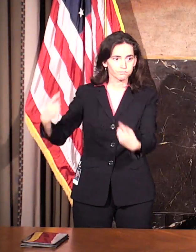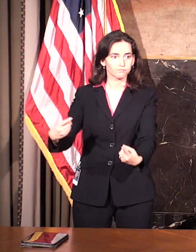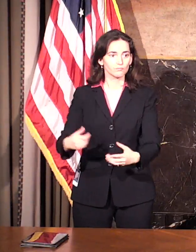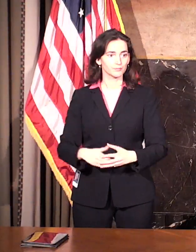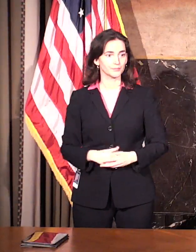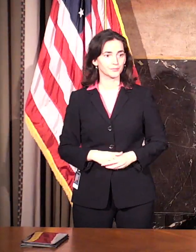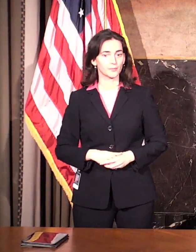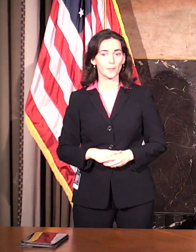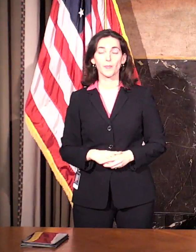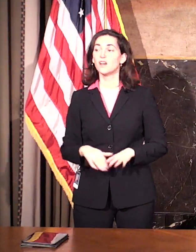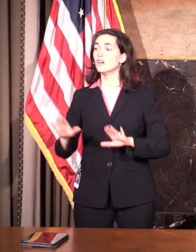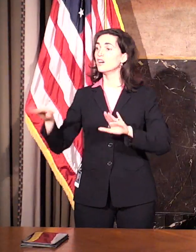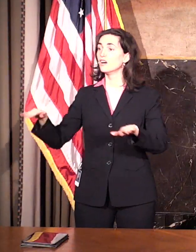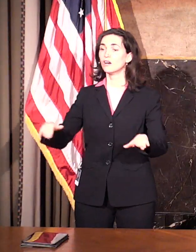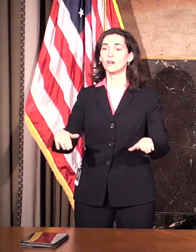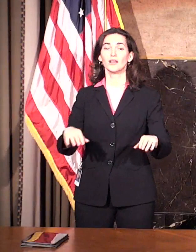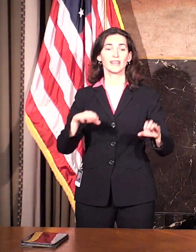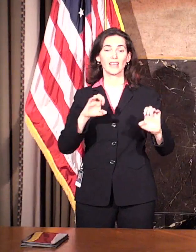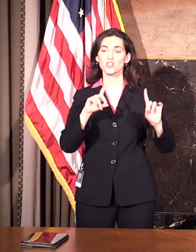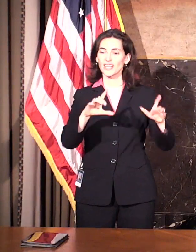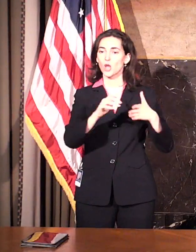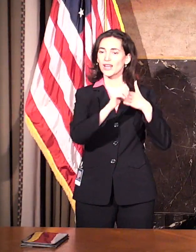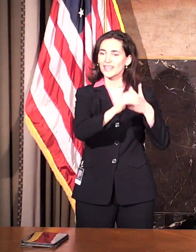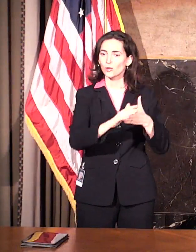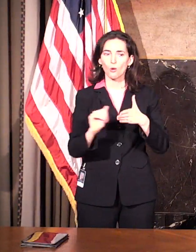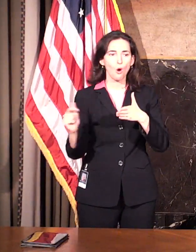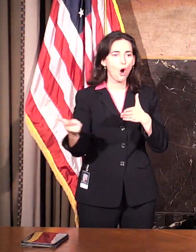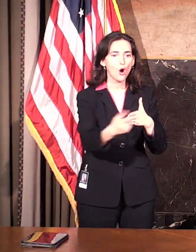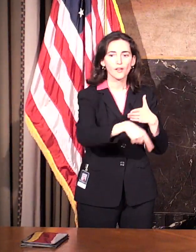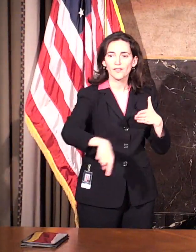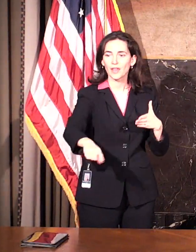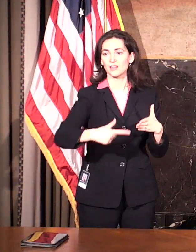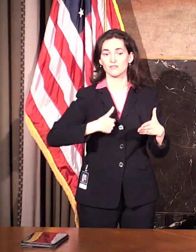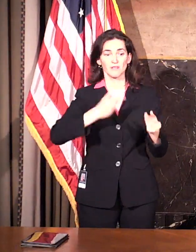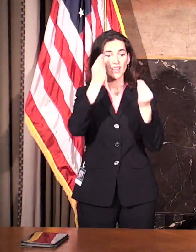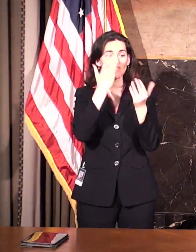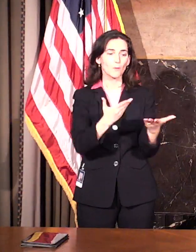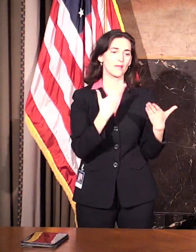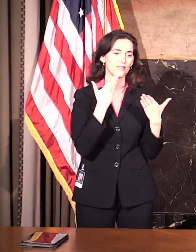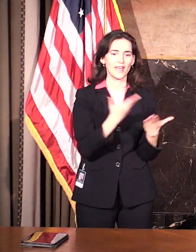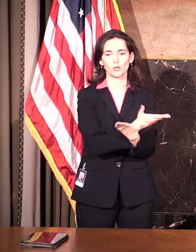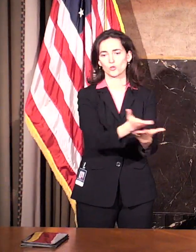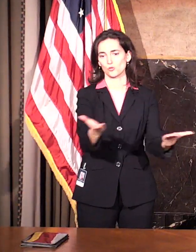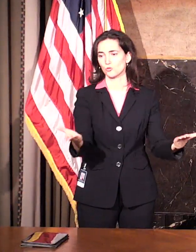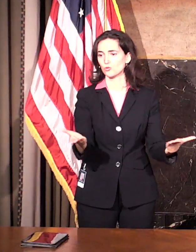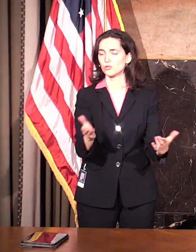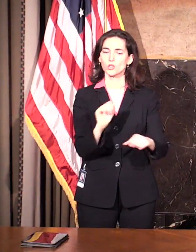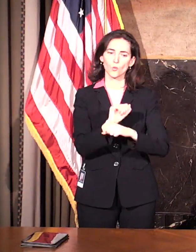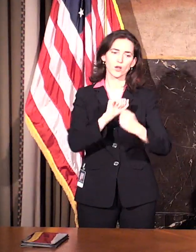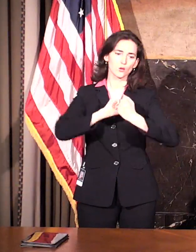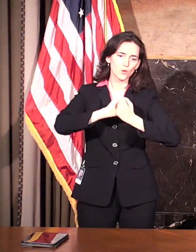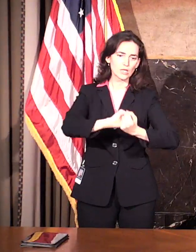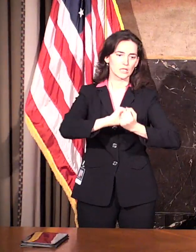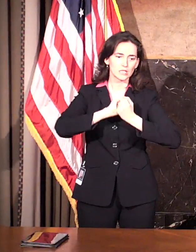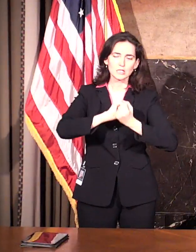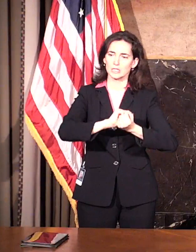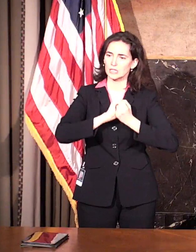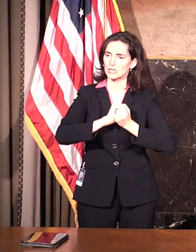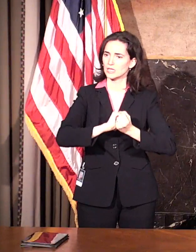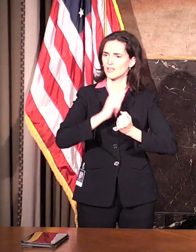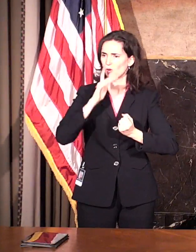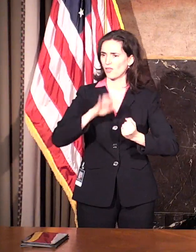the leaders in education in Louisiana for working with us on this, and